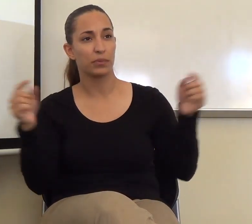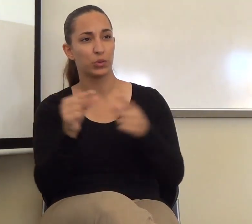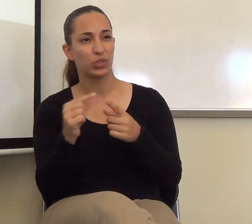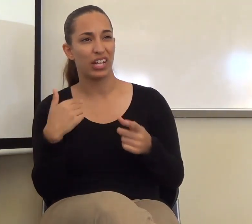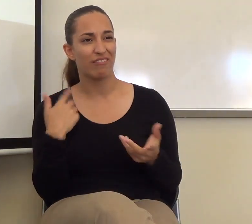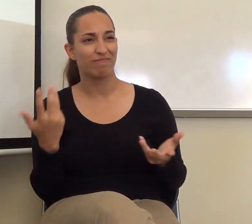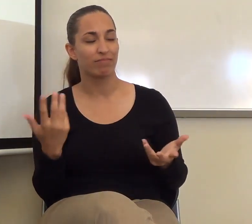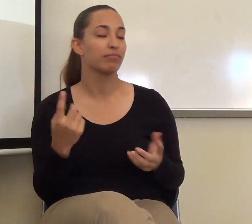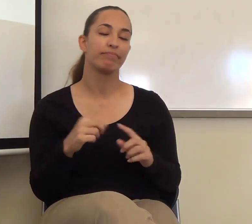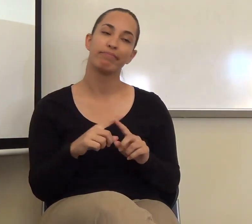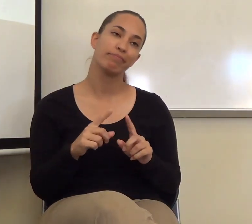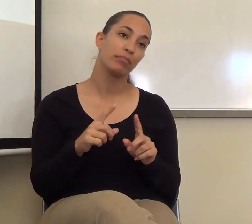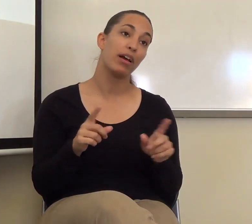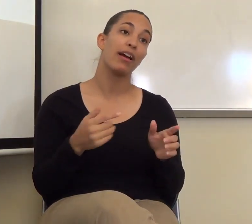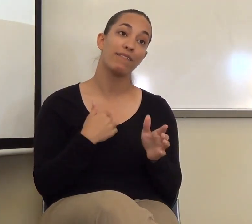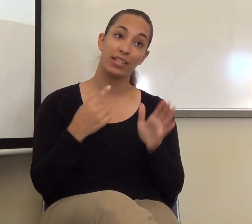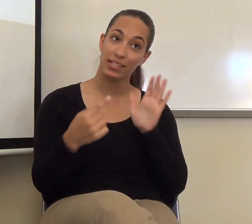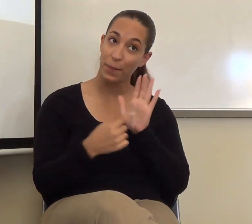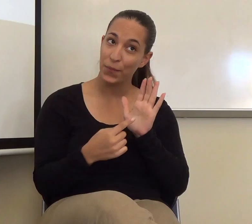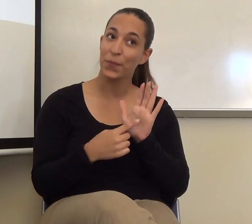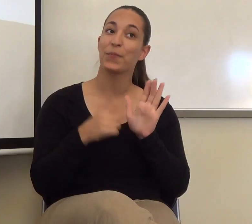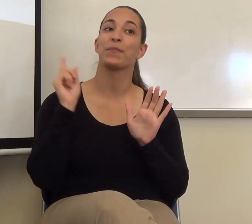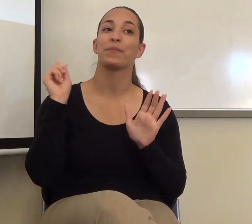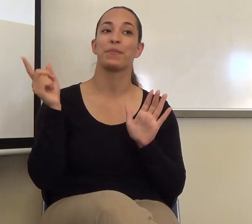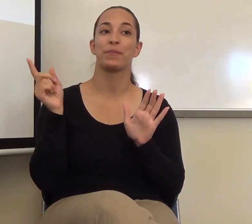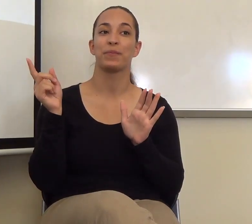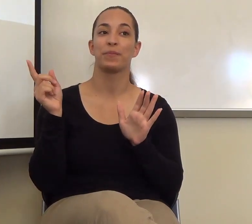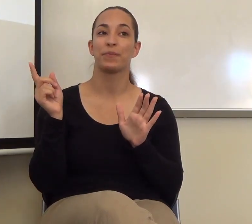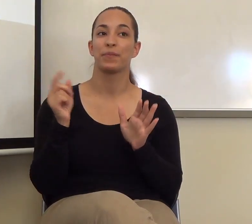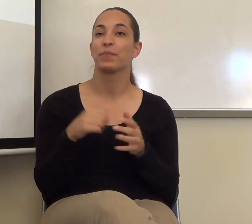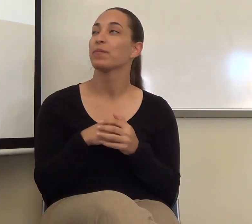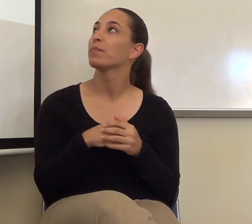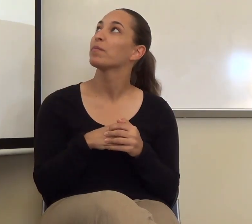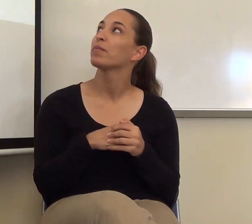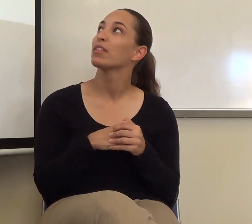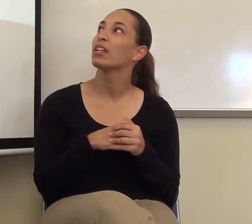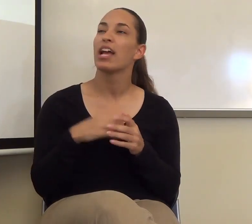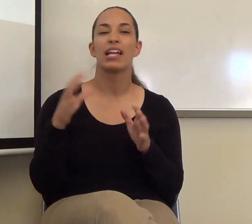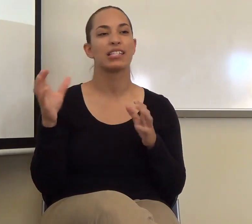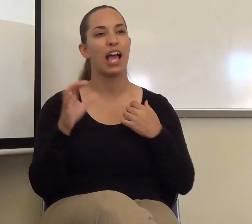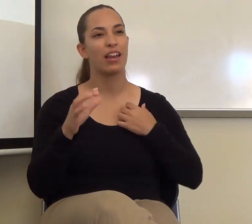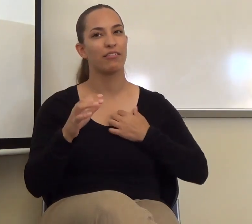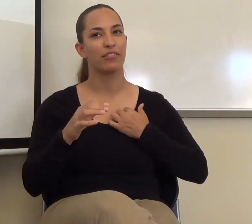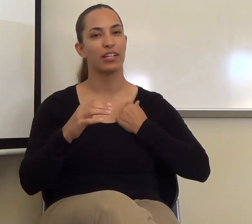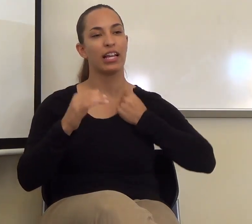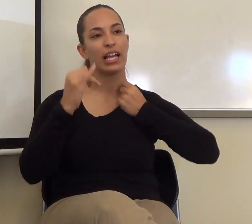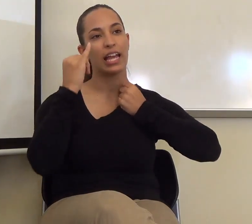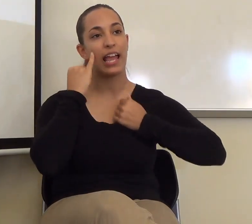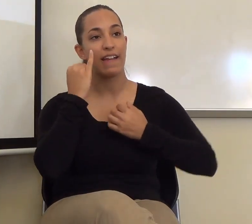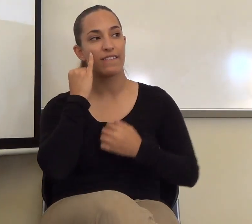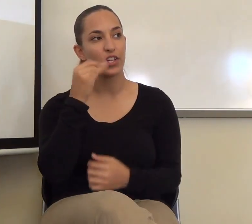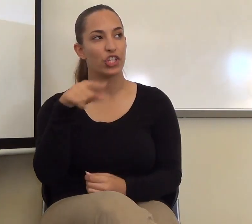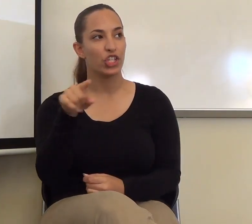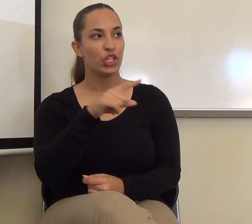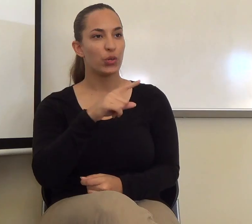Example, yeah. And that is kind of a clue that if you've got a little story,